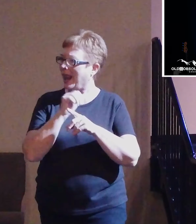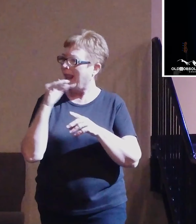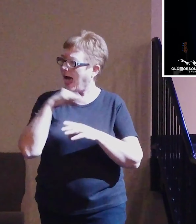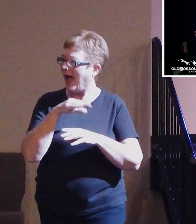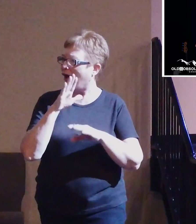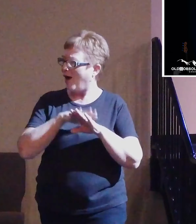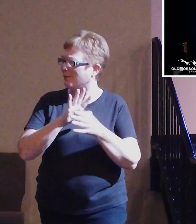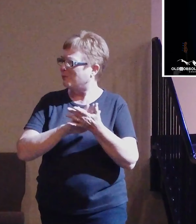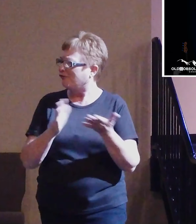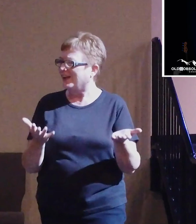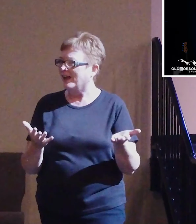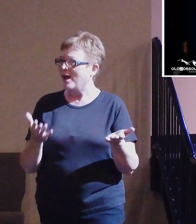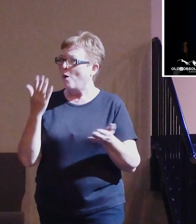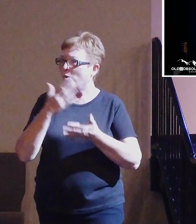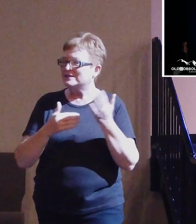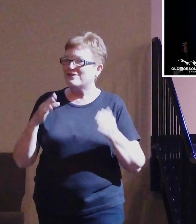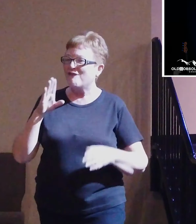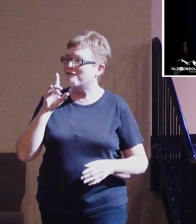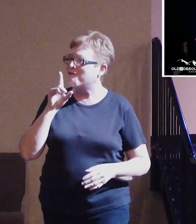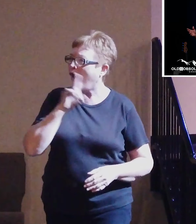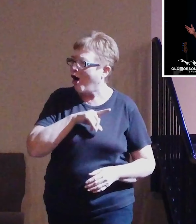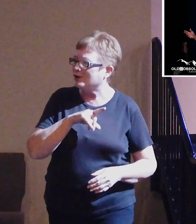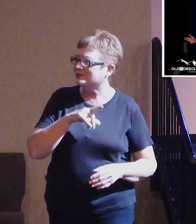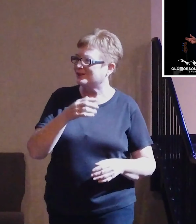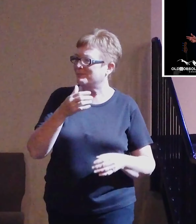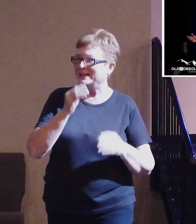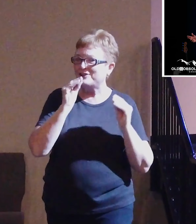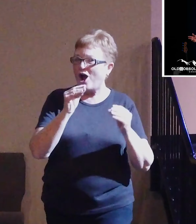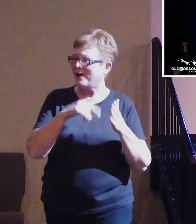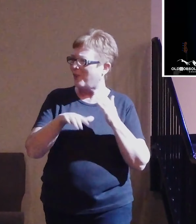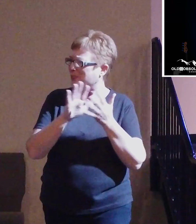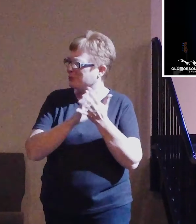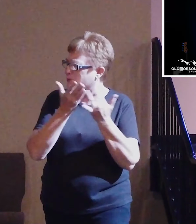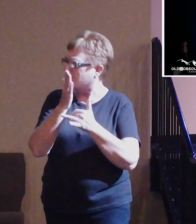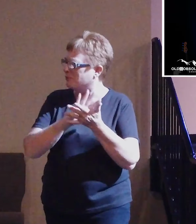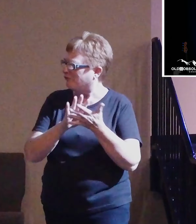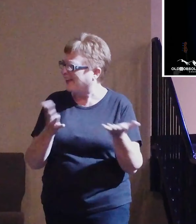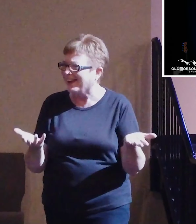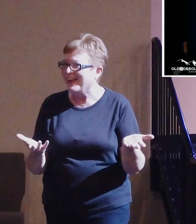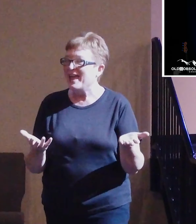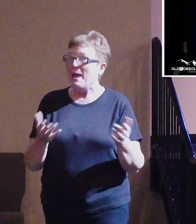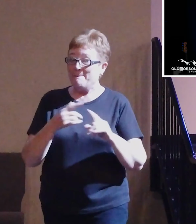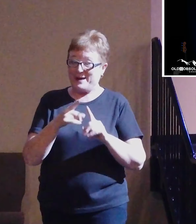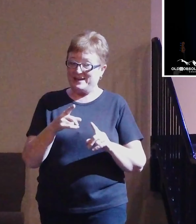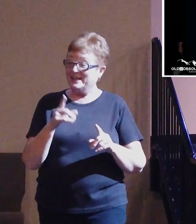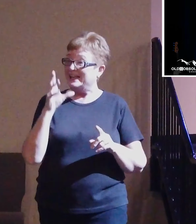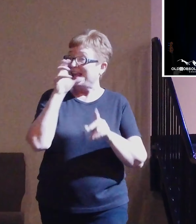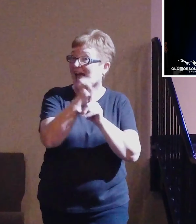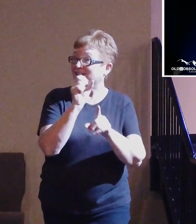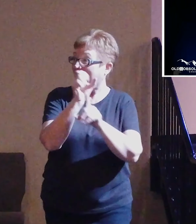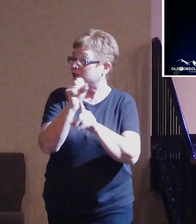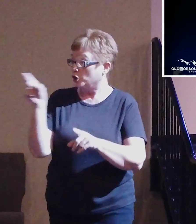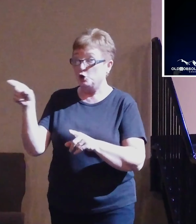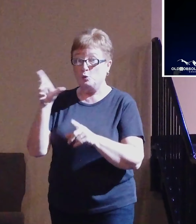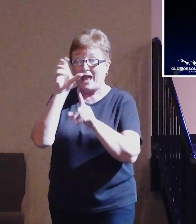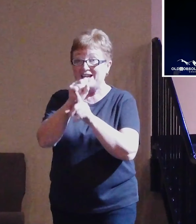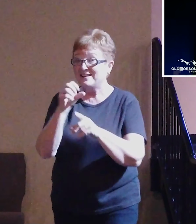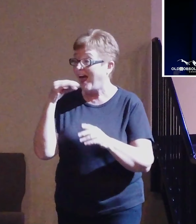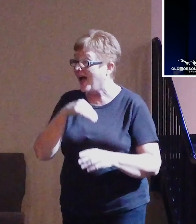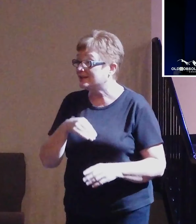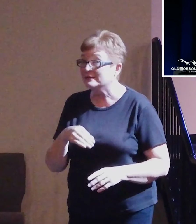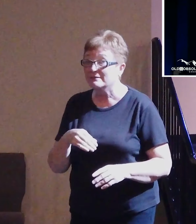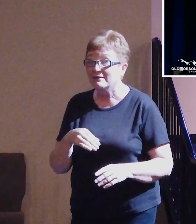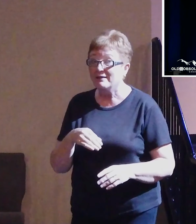worldview? What's the falsehood that's being taught? How many of us do that? How many of us live our lives looking for the lies? There's a lot of them around.